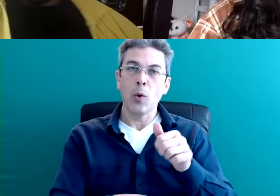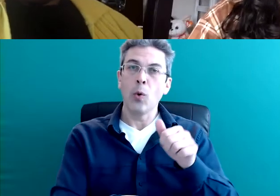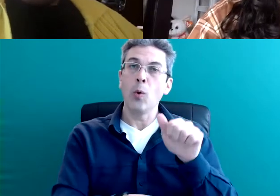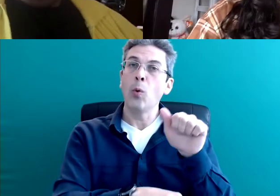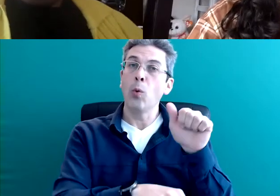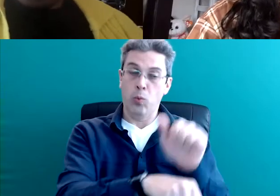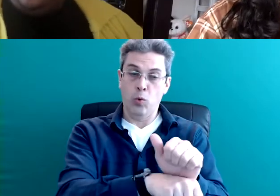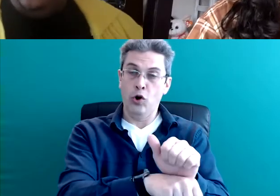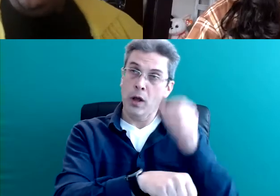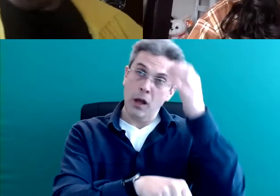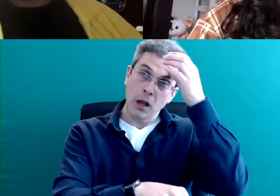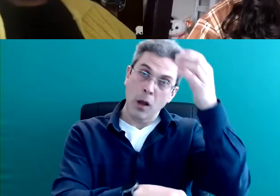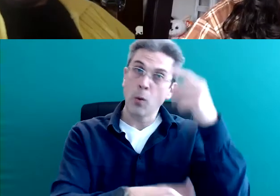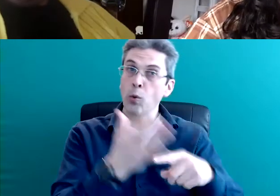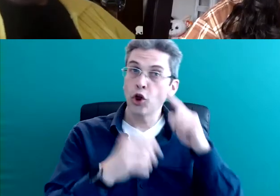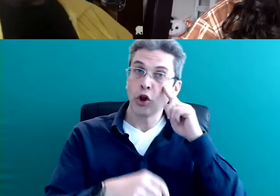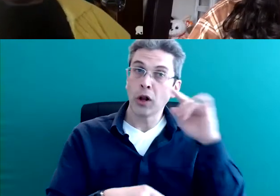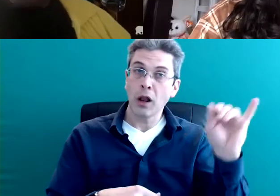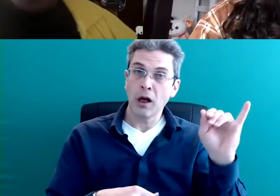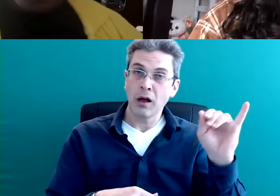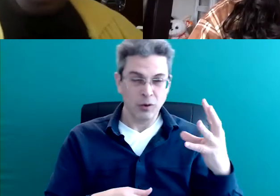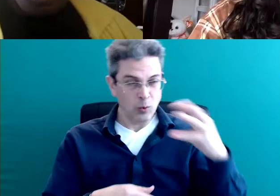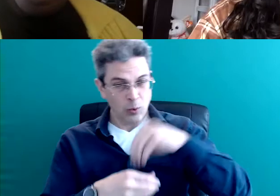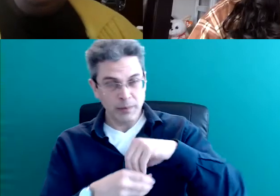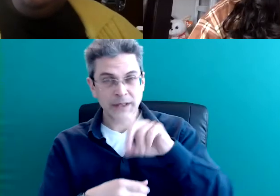and accommodations into account. So that's what I'm working on.